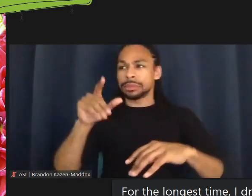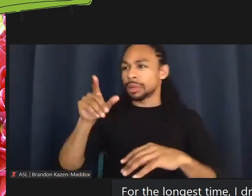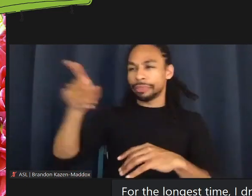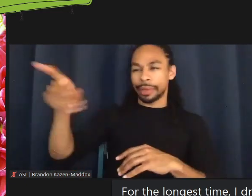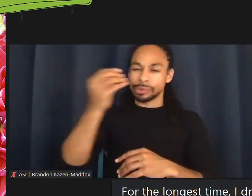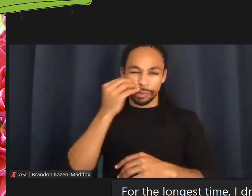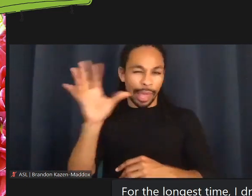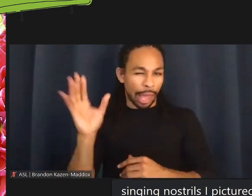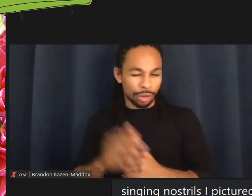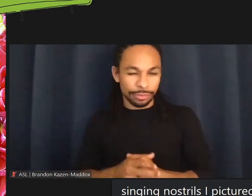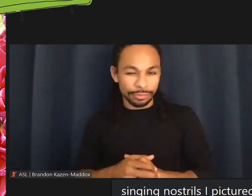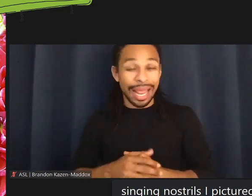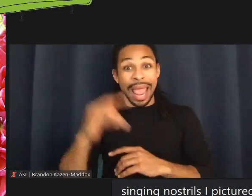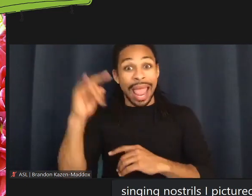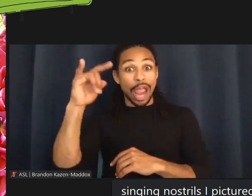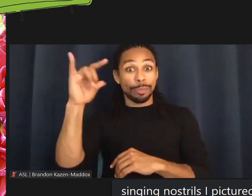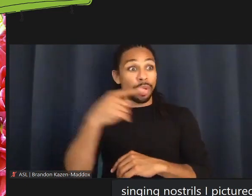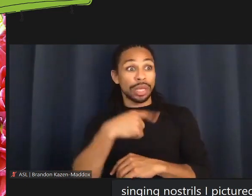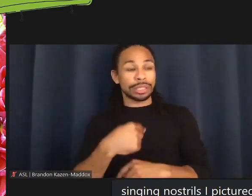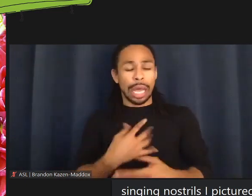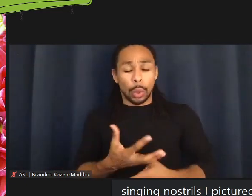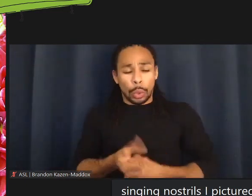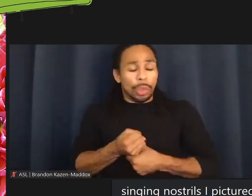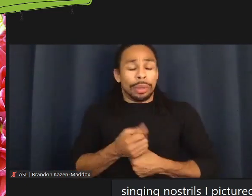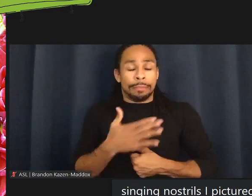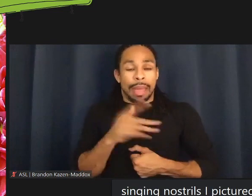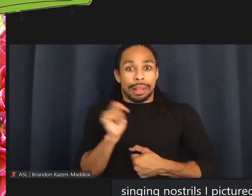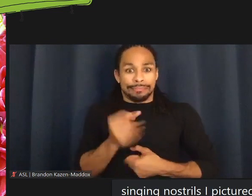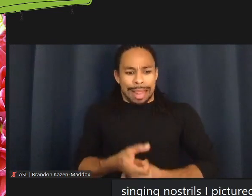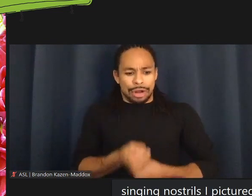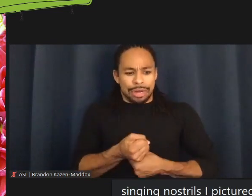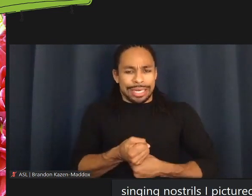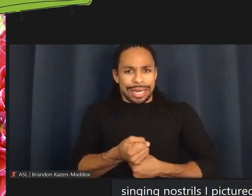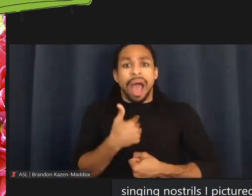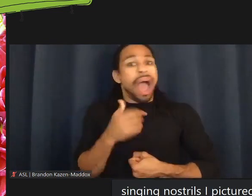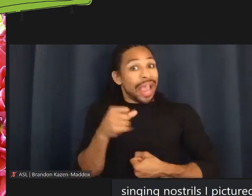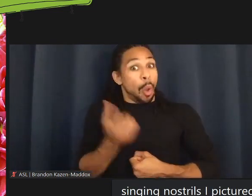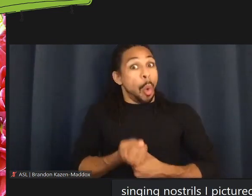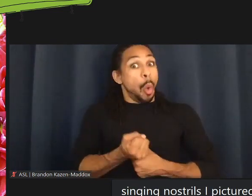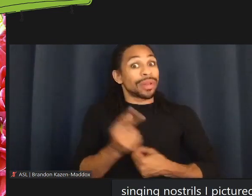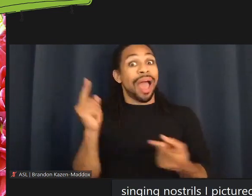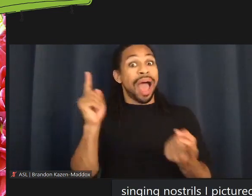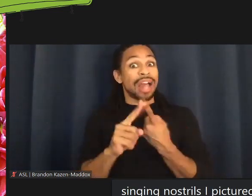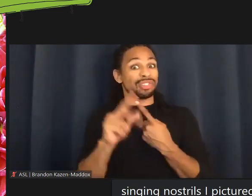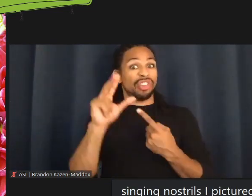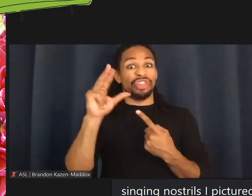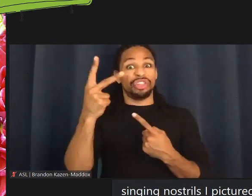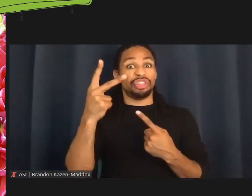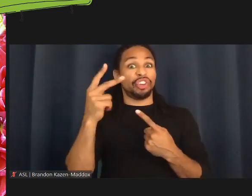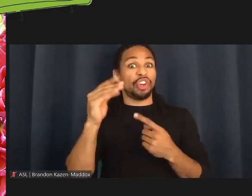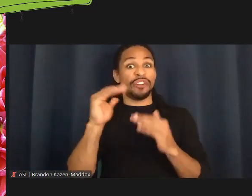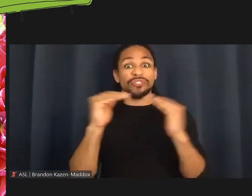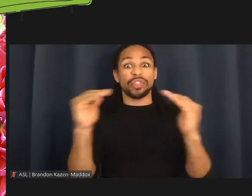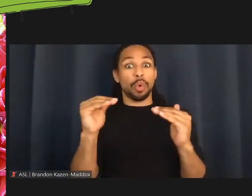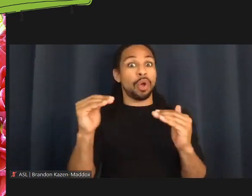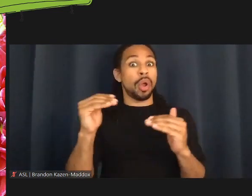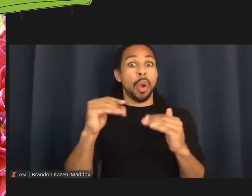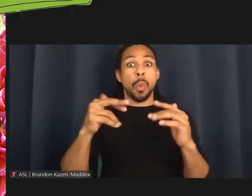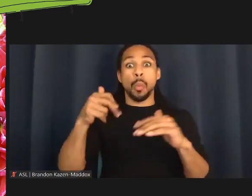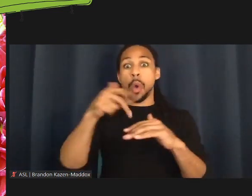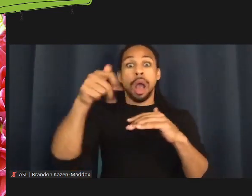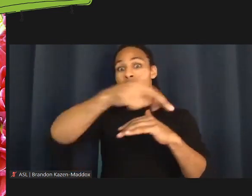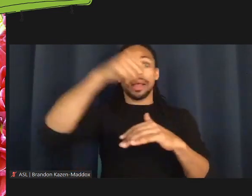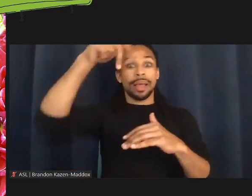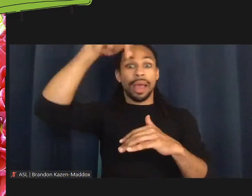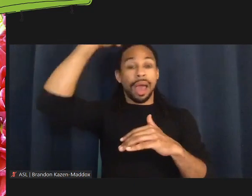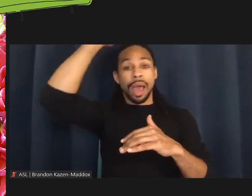airports, I clench my bladder. I could hold it until a third floor walk up in Harlem could turn bloody.